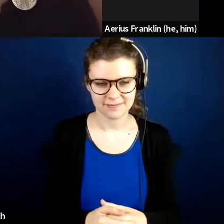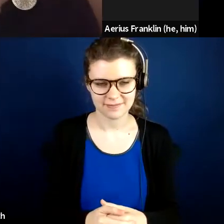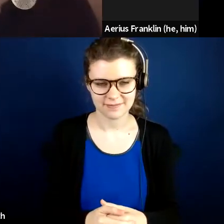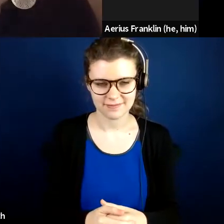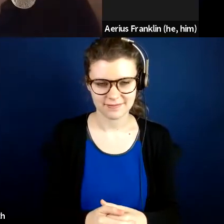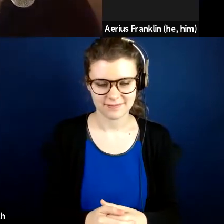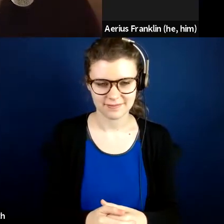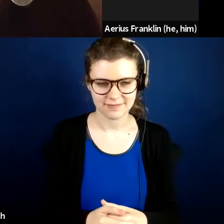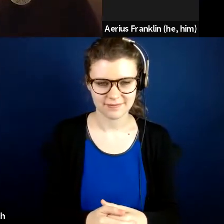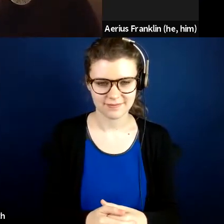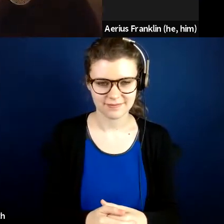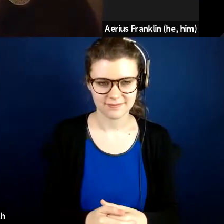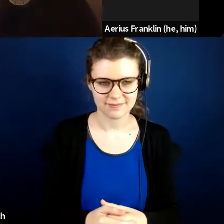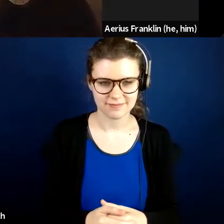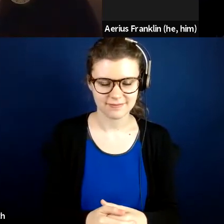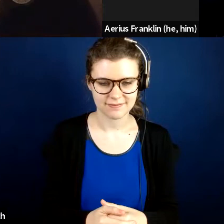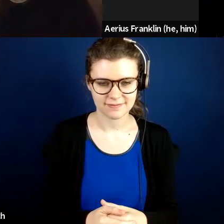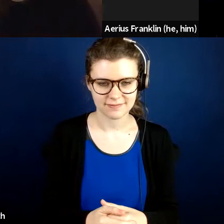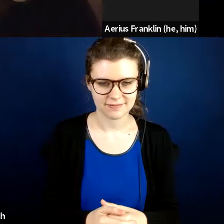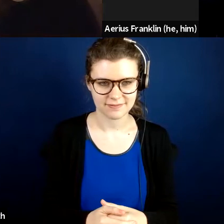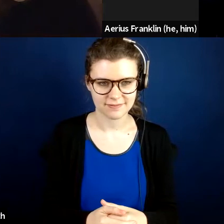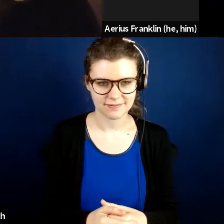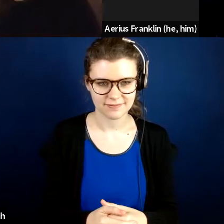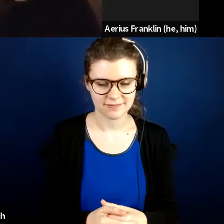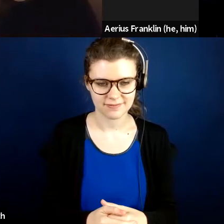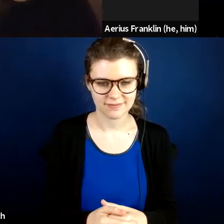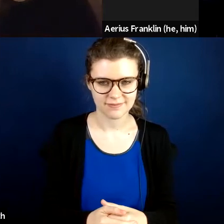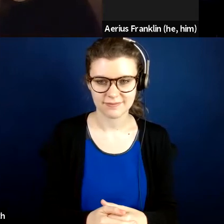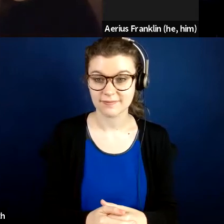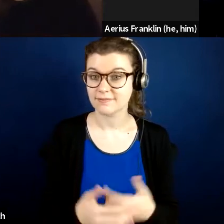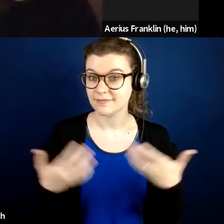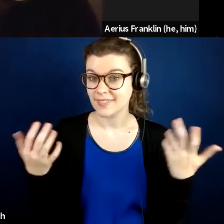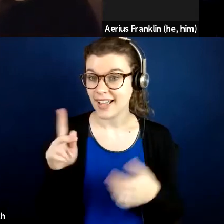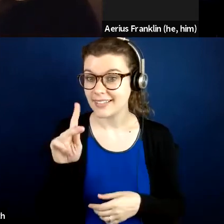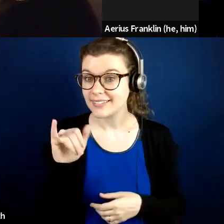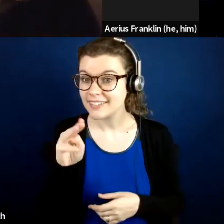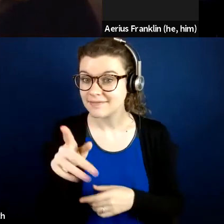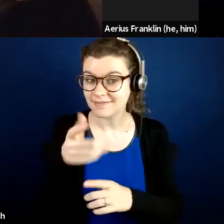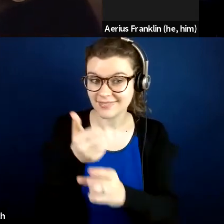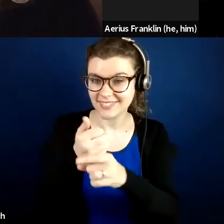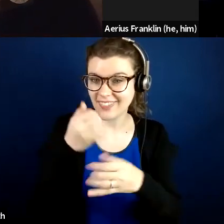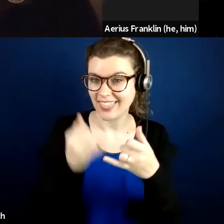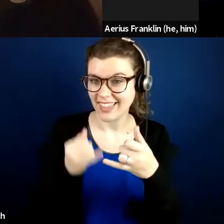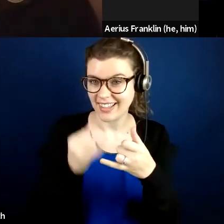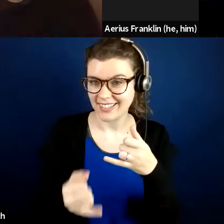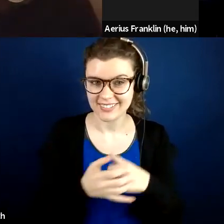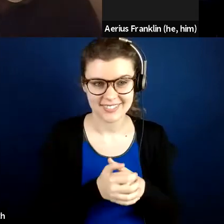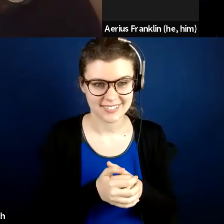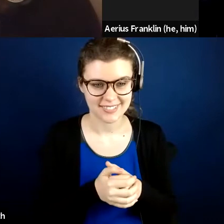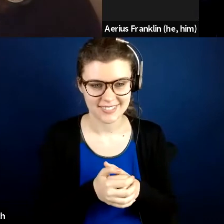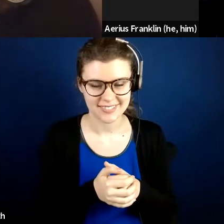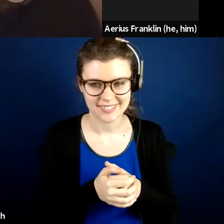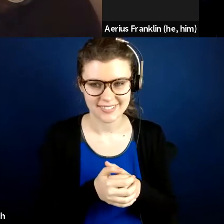What is the definition of disability? All right, All right. Kim, you get the last one. And going And- into this